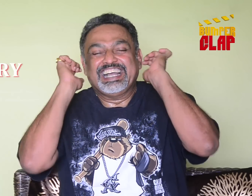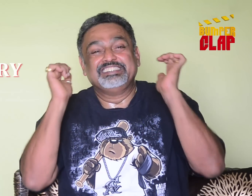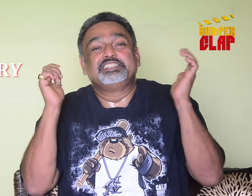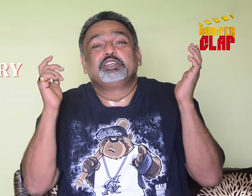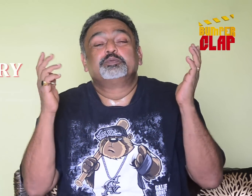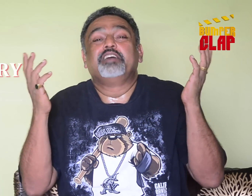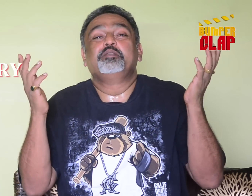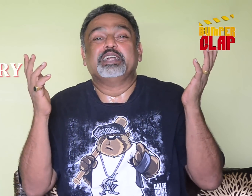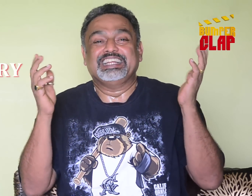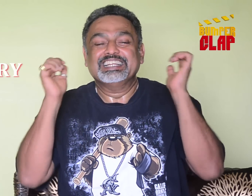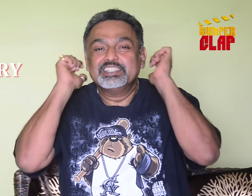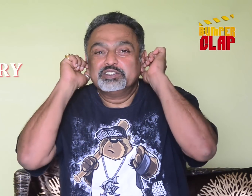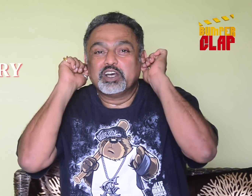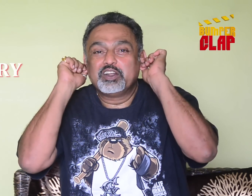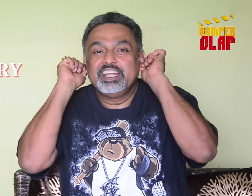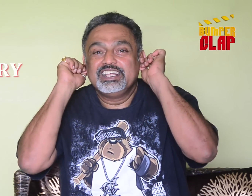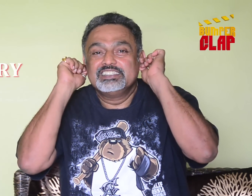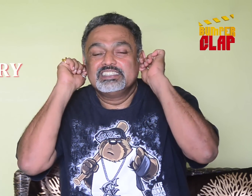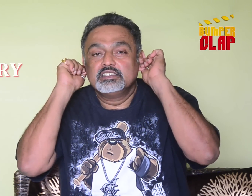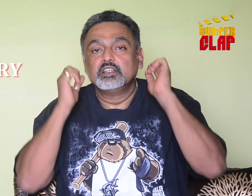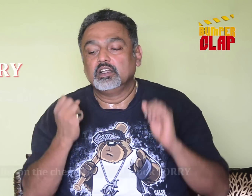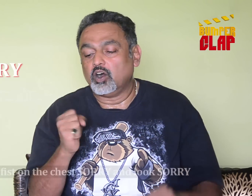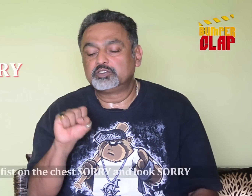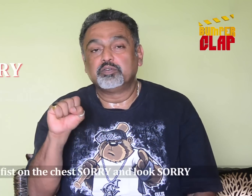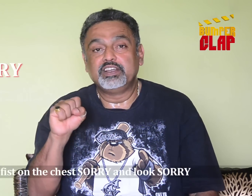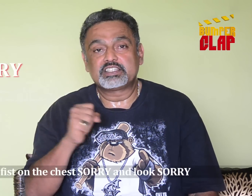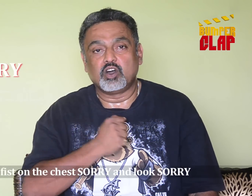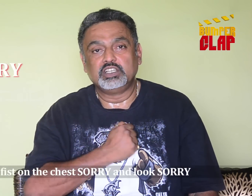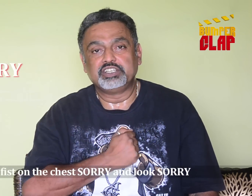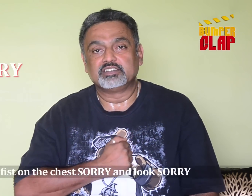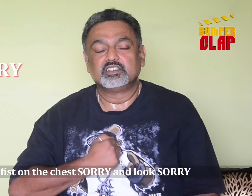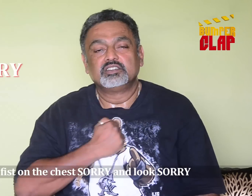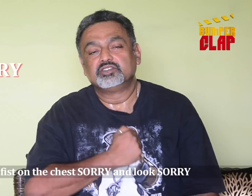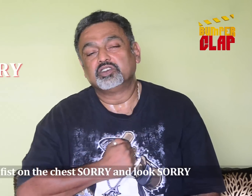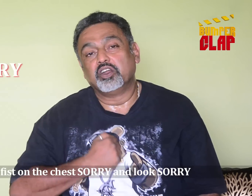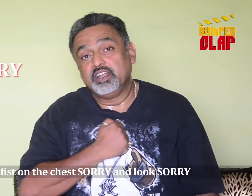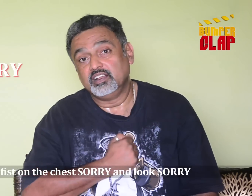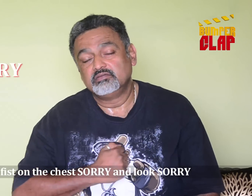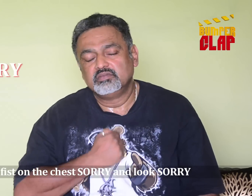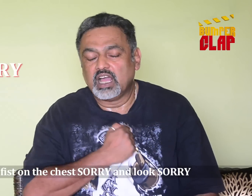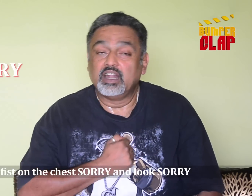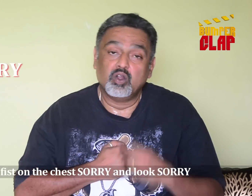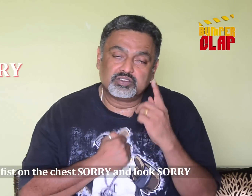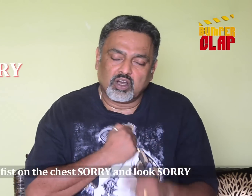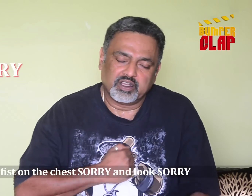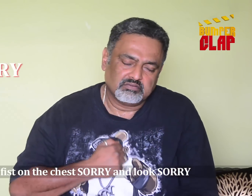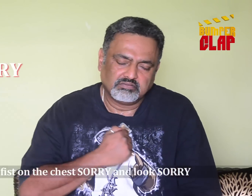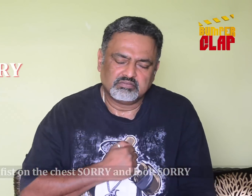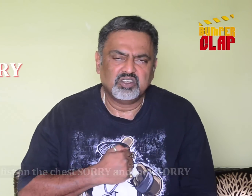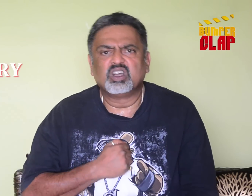Is a gesture used by everybody, sorry. Also fist on the chest, sorry. And look sorry. You can't